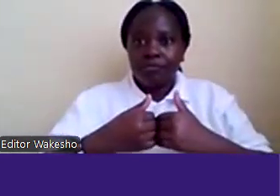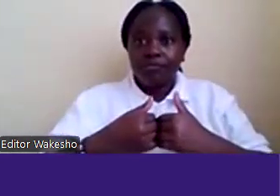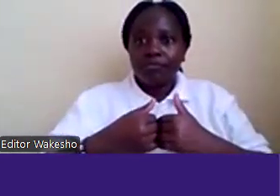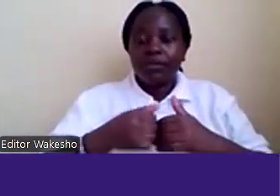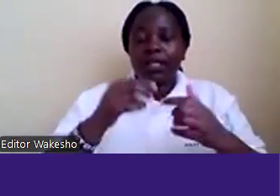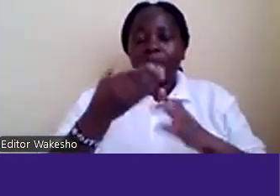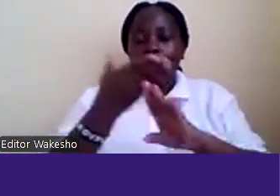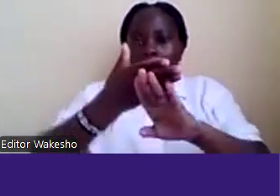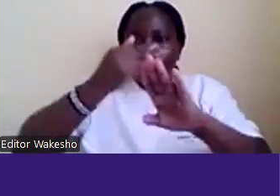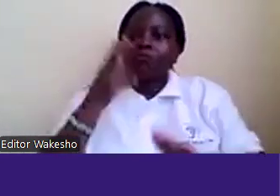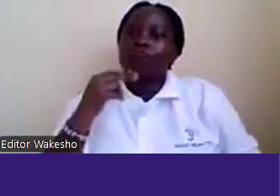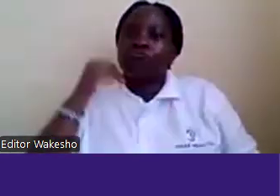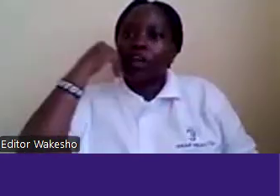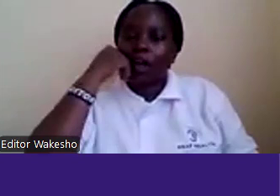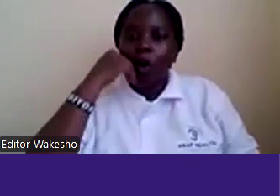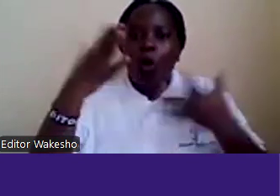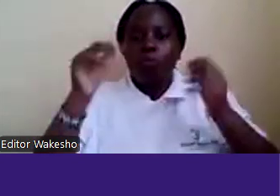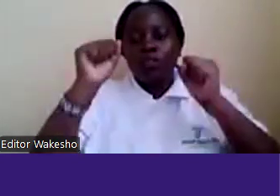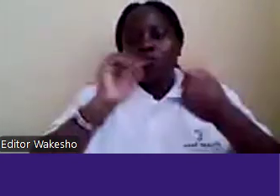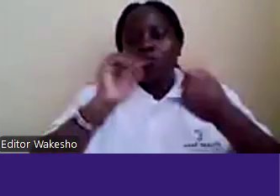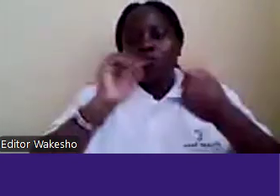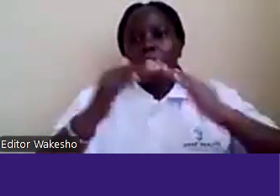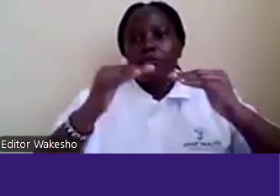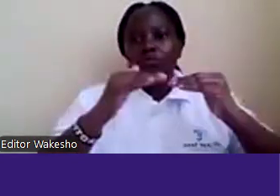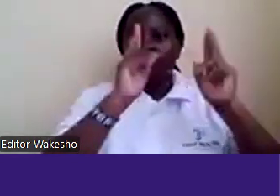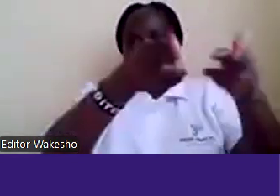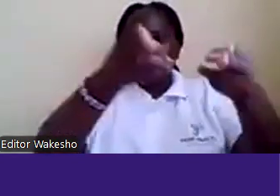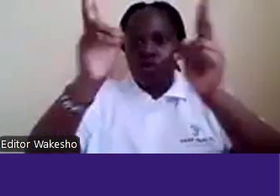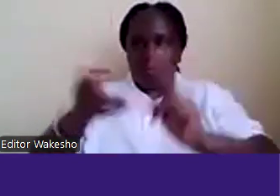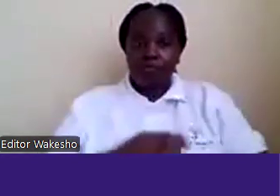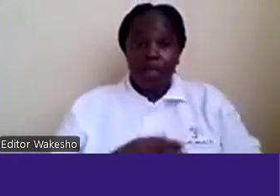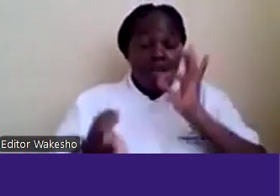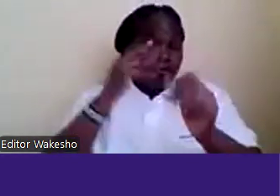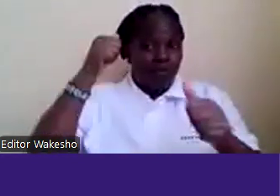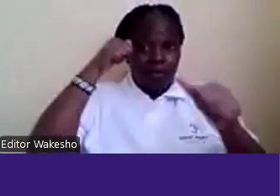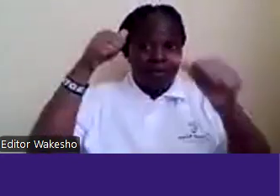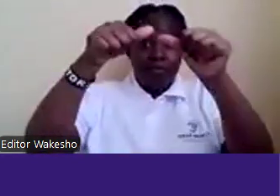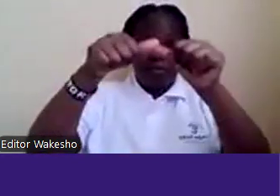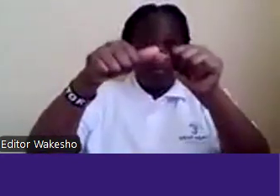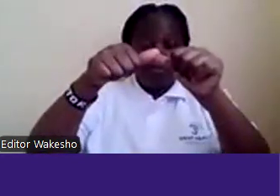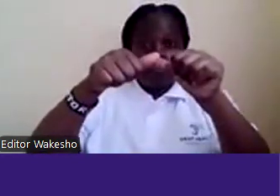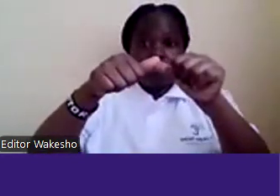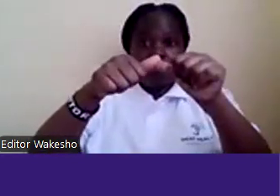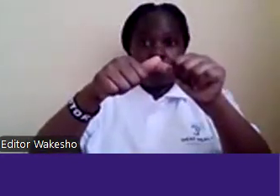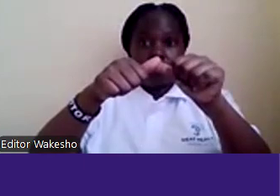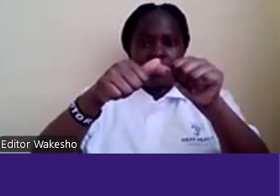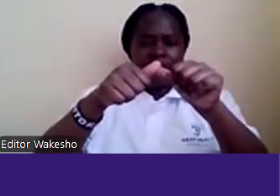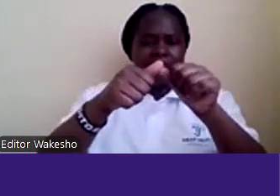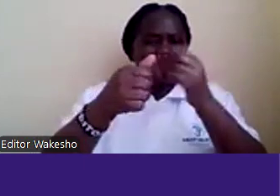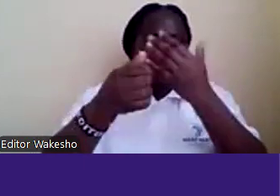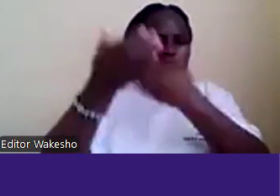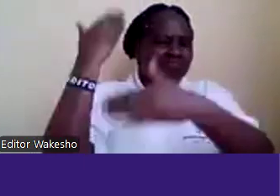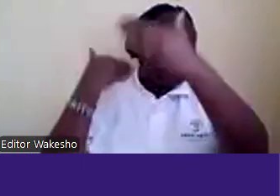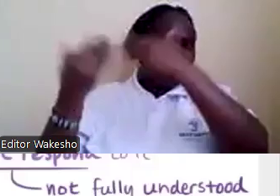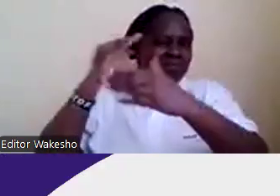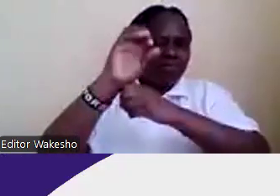can also be at a normal level. Now, if we recall in the initial slides, maybe just for us to remind ourselves,